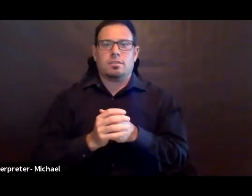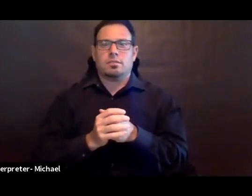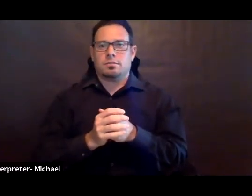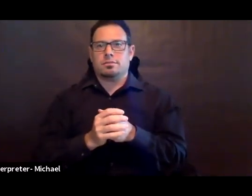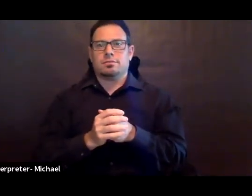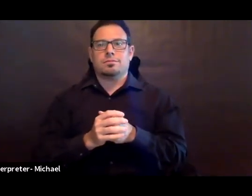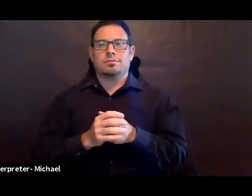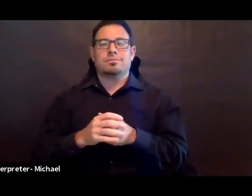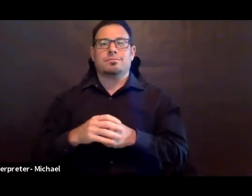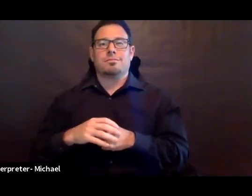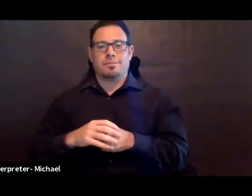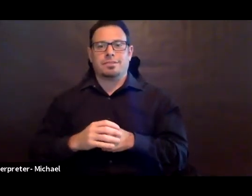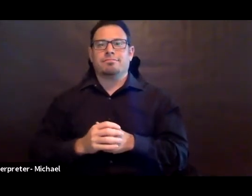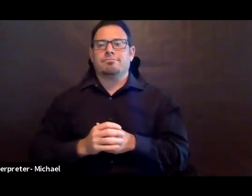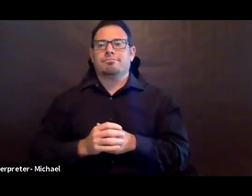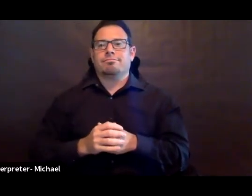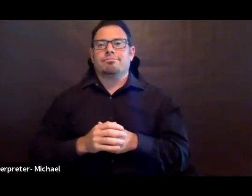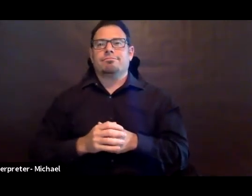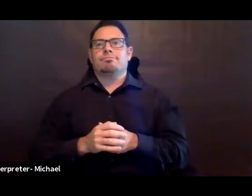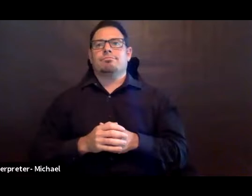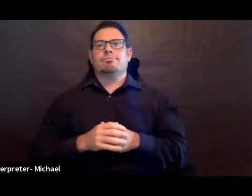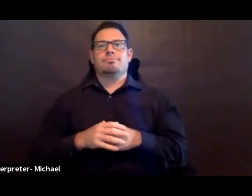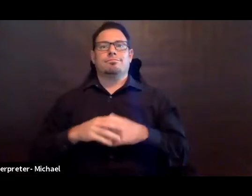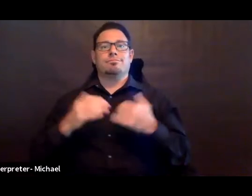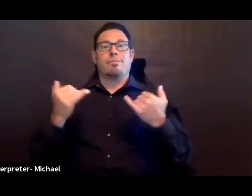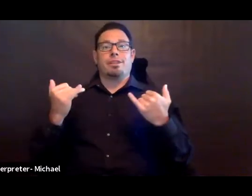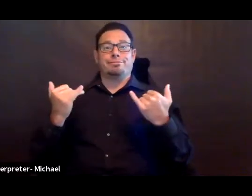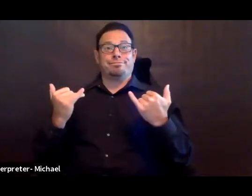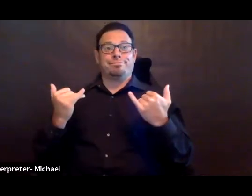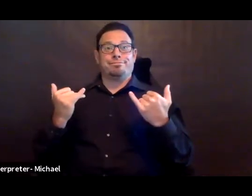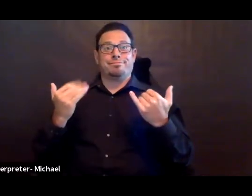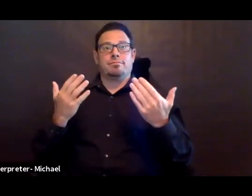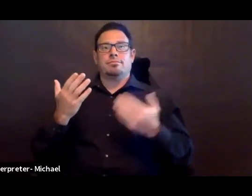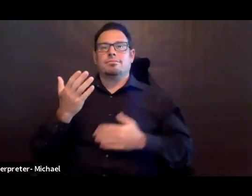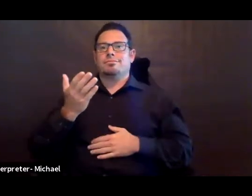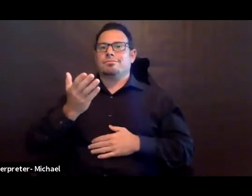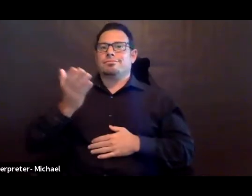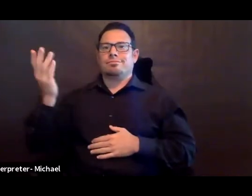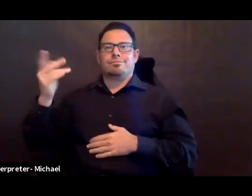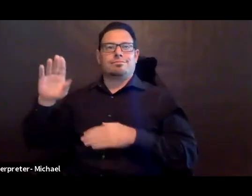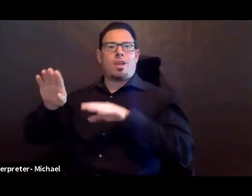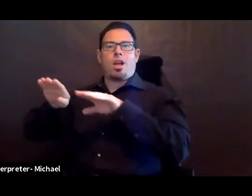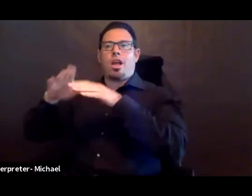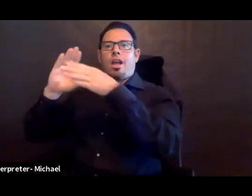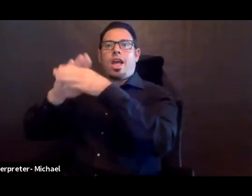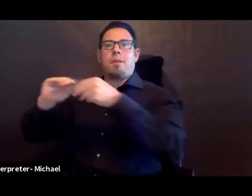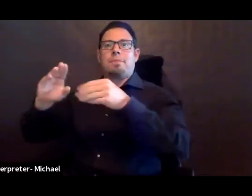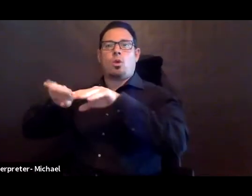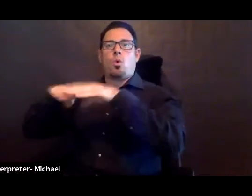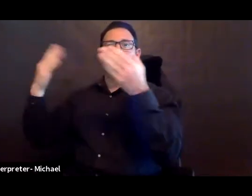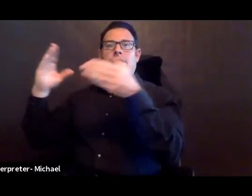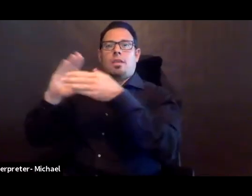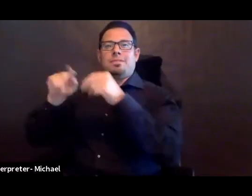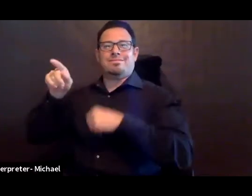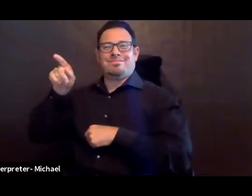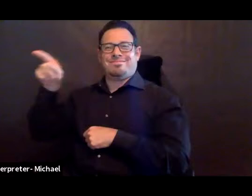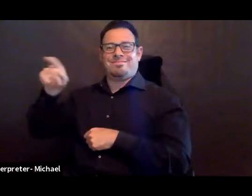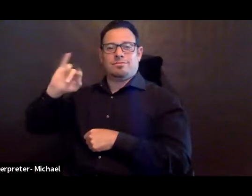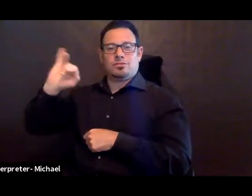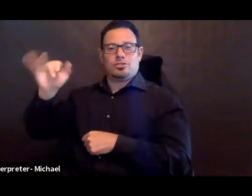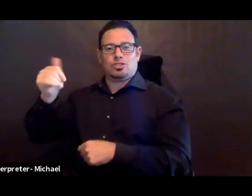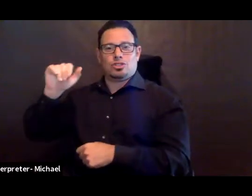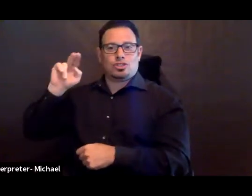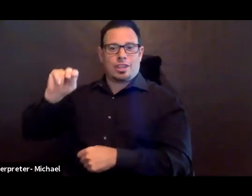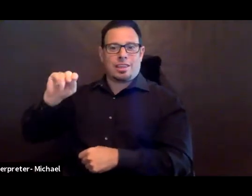with opening comments from Health Commissioner Jan Malcolm and MDH Infectious Disease Director Chris Ayresman. After that, we will take questions from